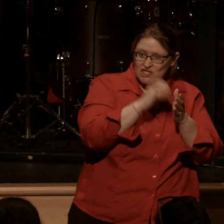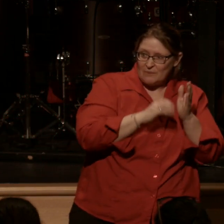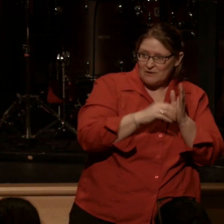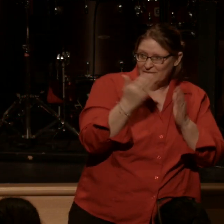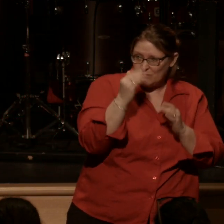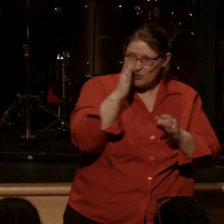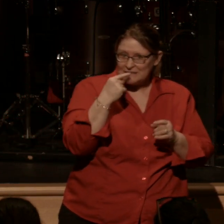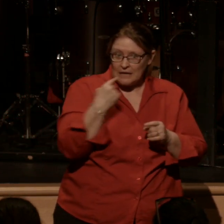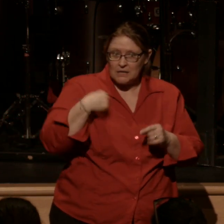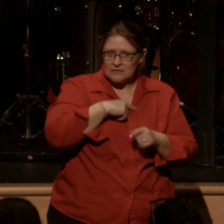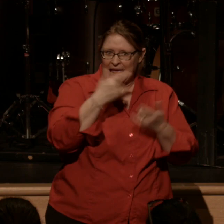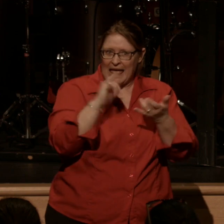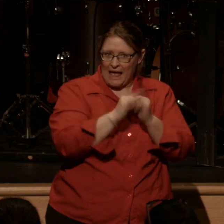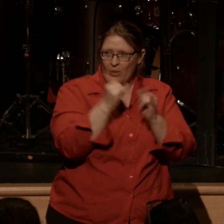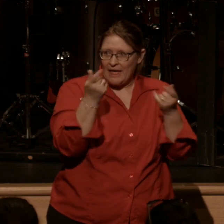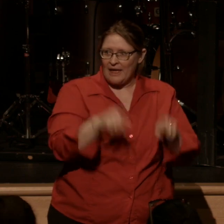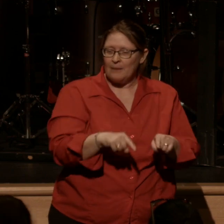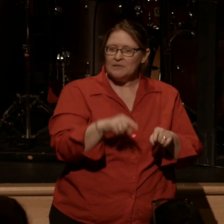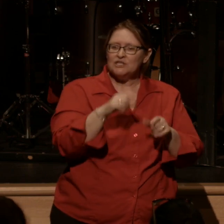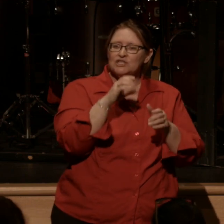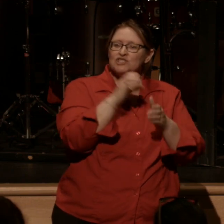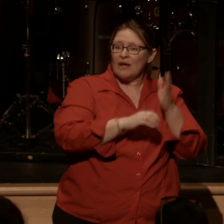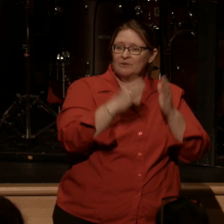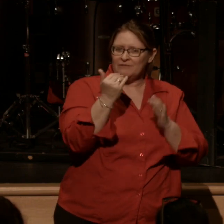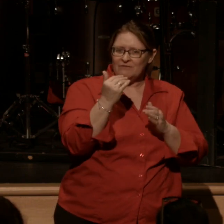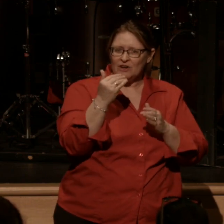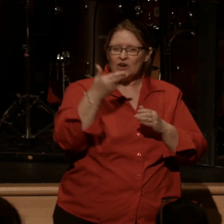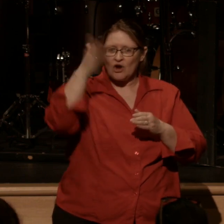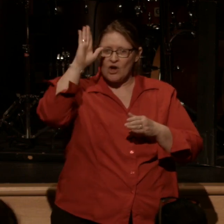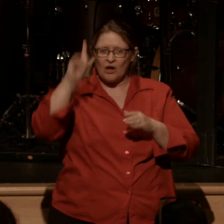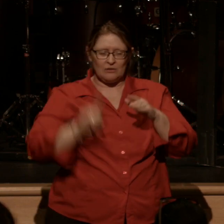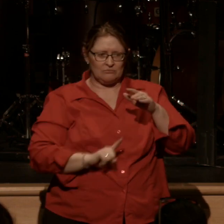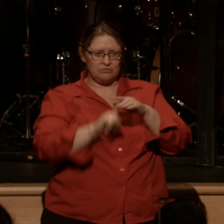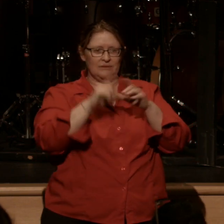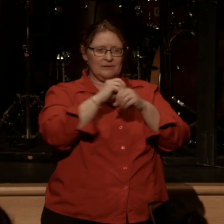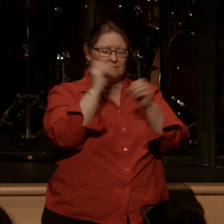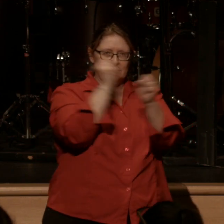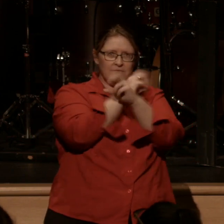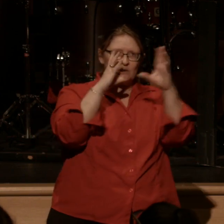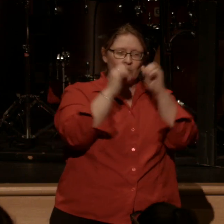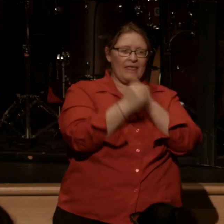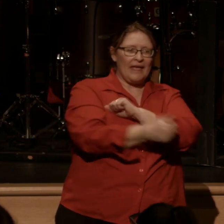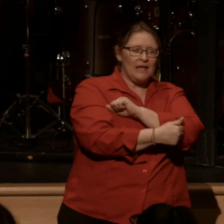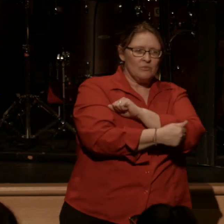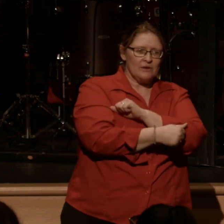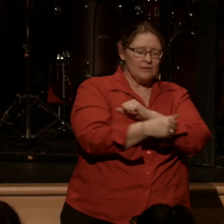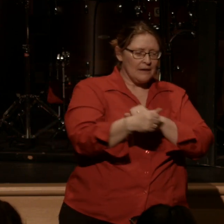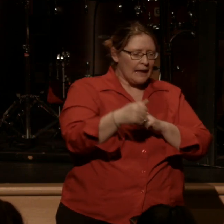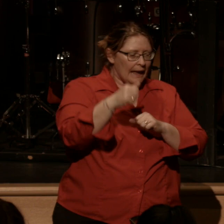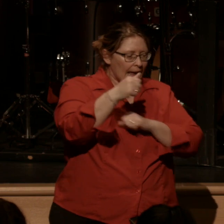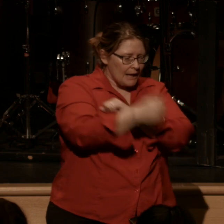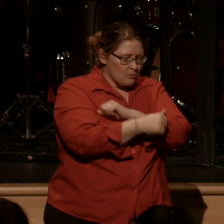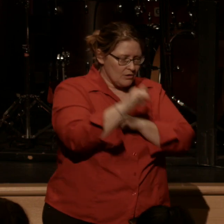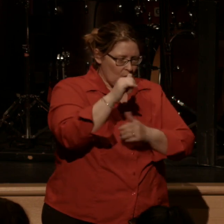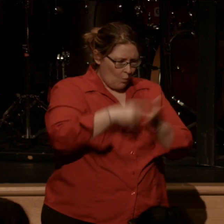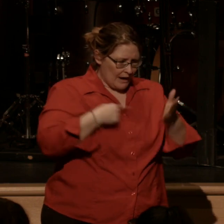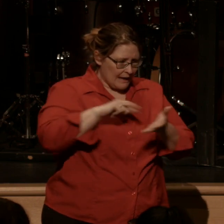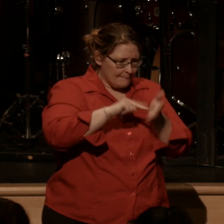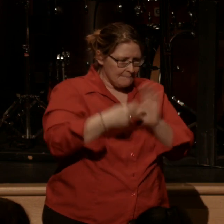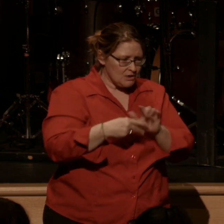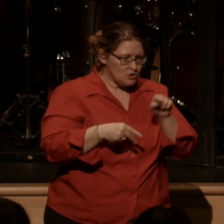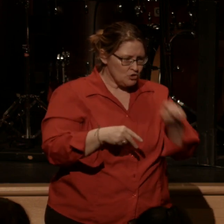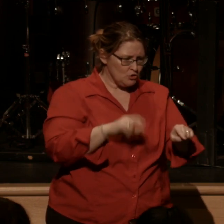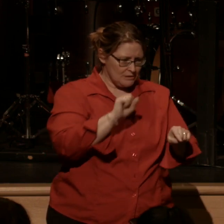happen. Genesis chapter 15, God appears in a vision to Abraham and says, Abraham, this is what I mean. You